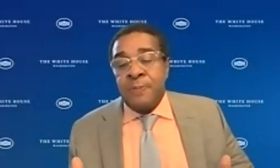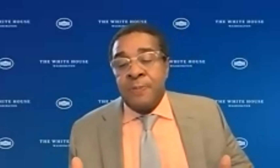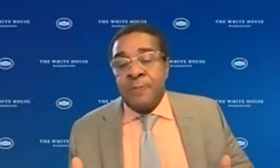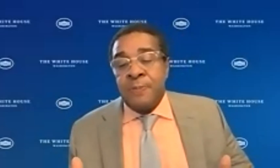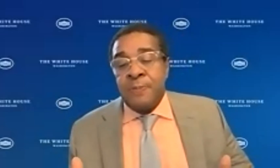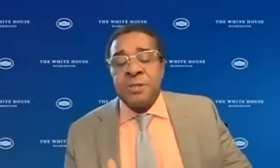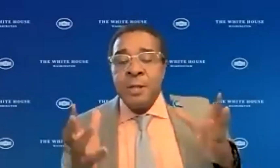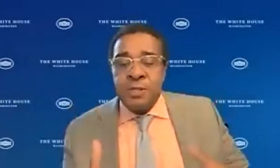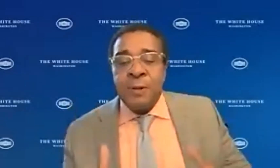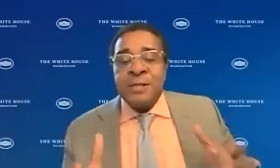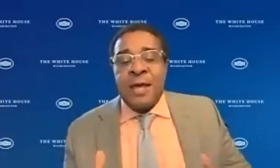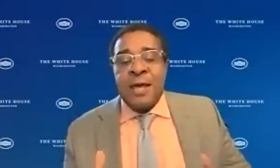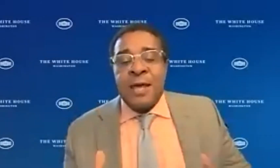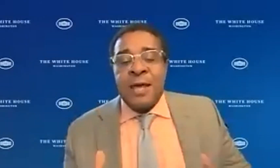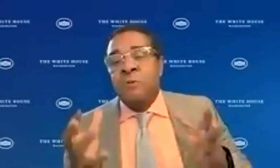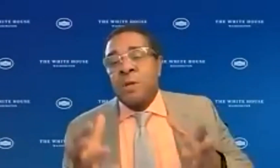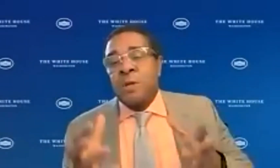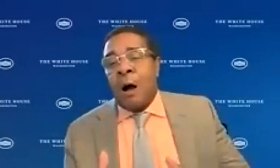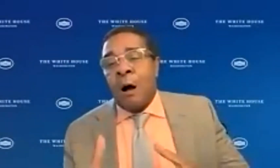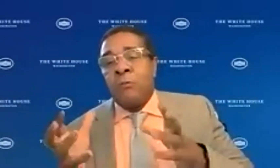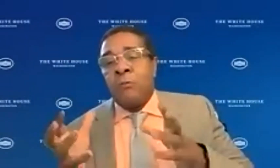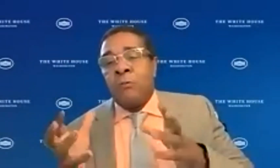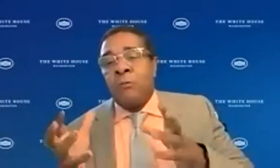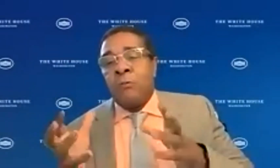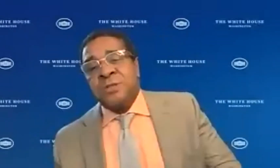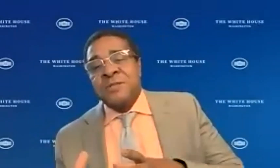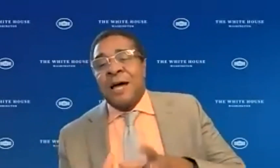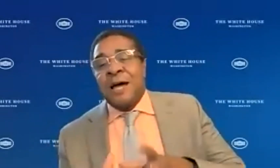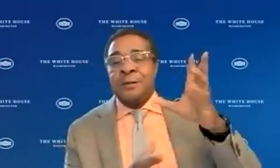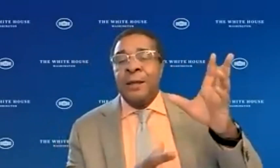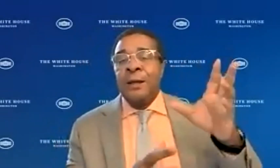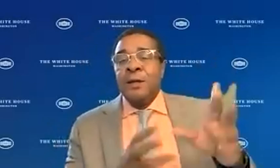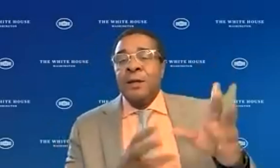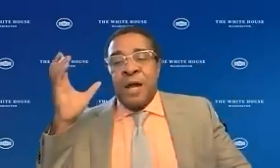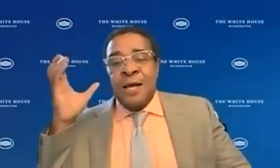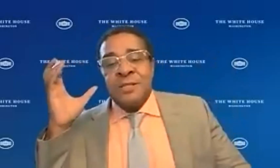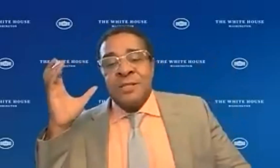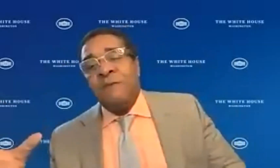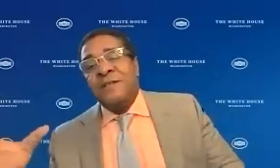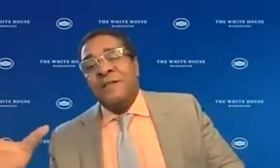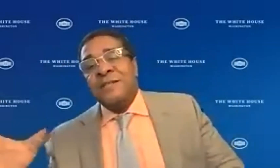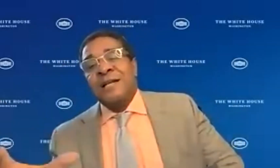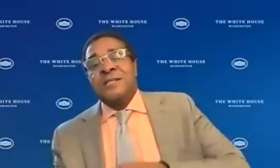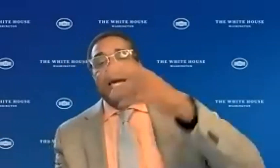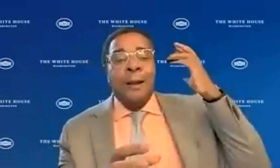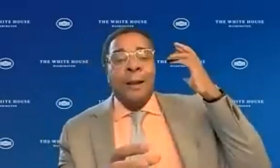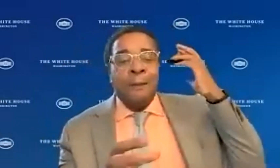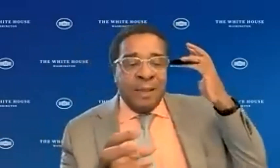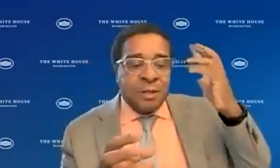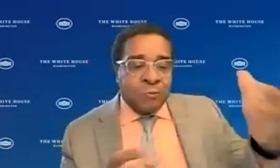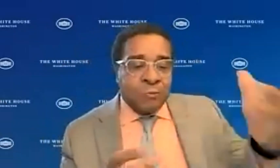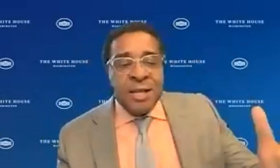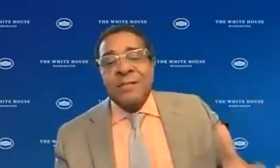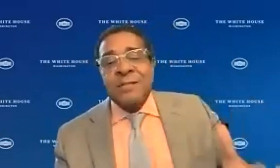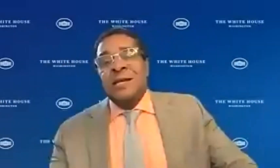some of the panelists, doing this at a time when our system was already stressed with not only sort of trying to deal with COVID-19,